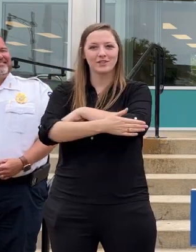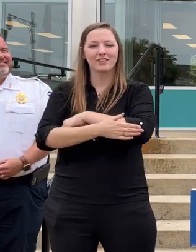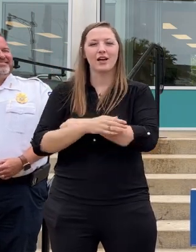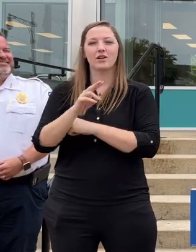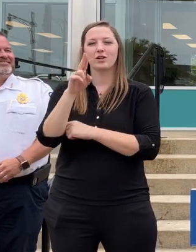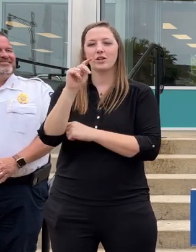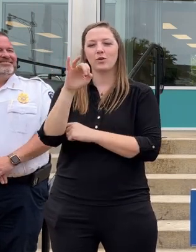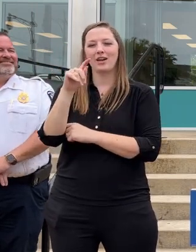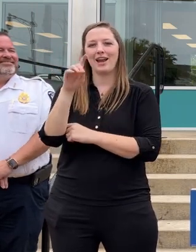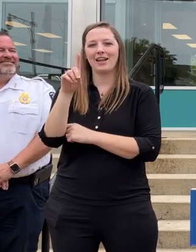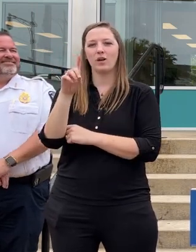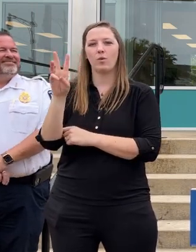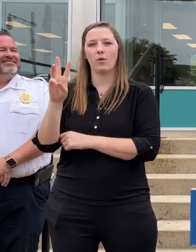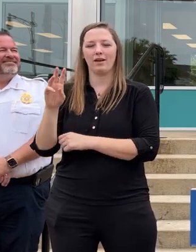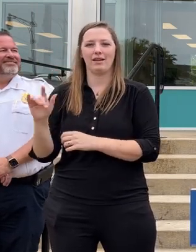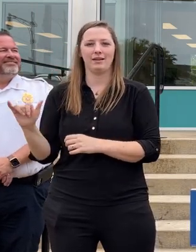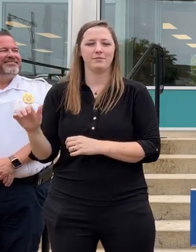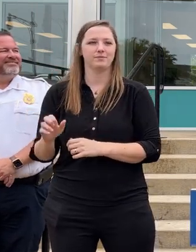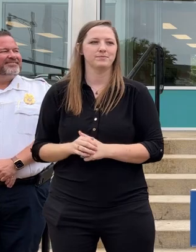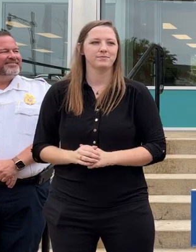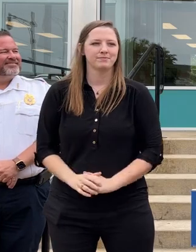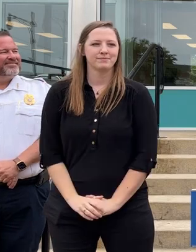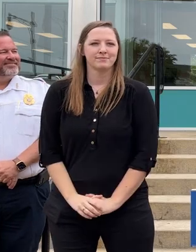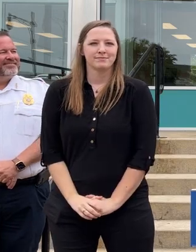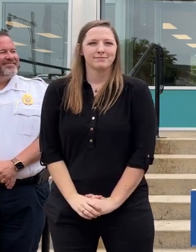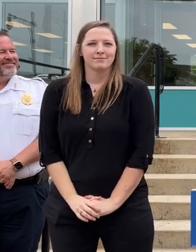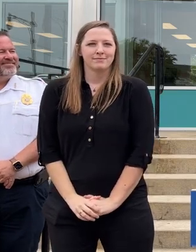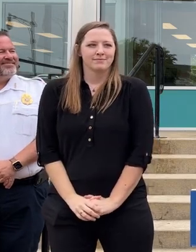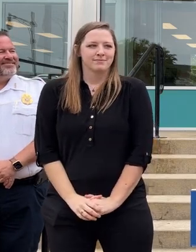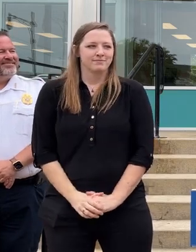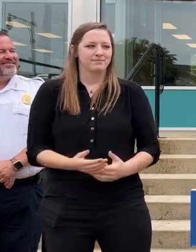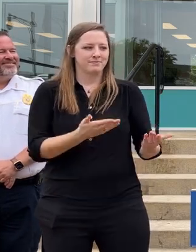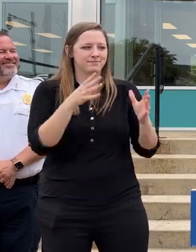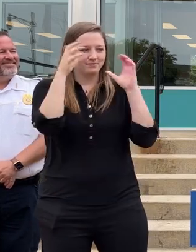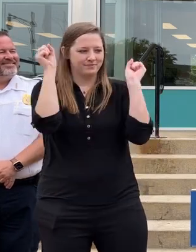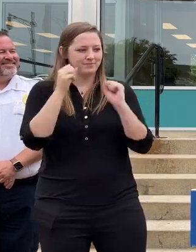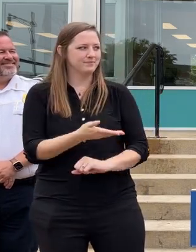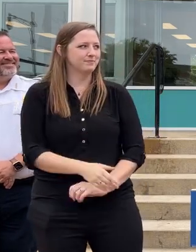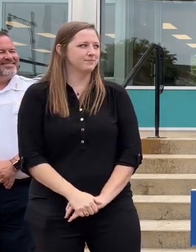Way, to step to the podium and say a few words. Madam President.